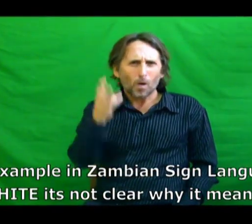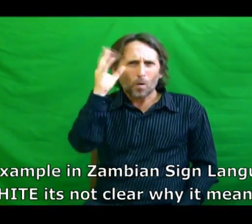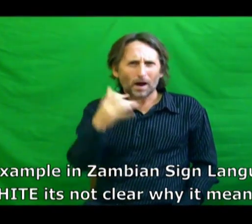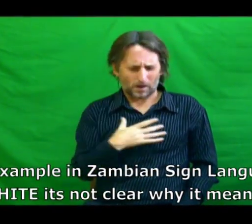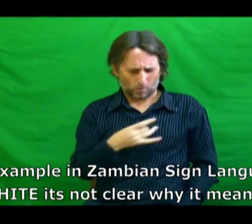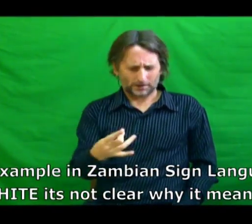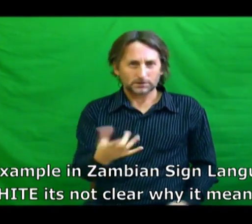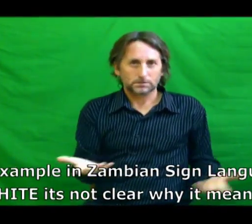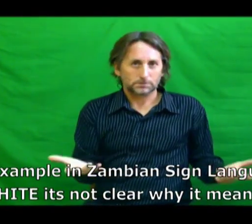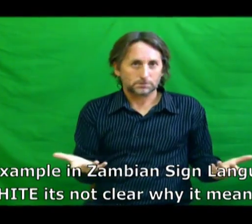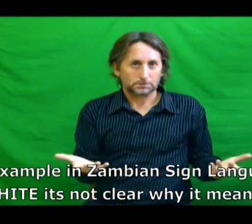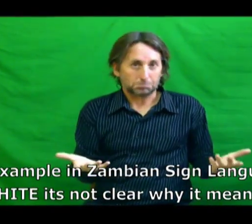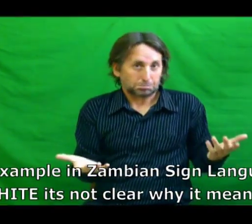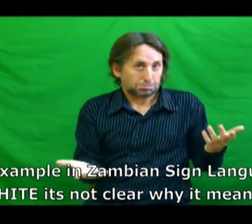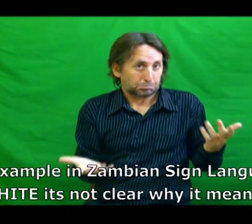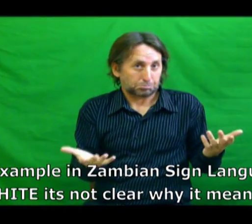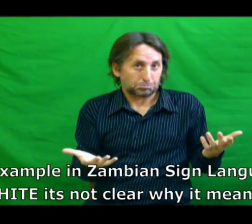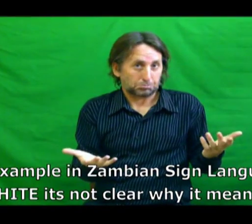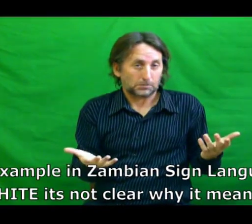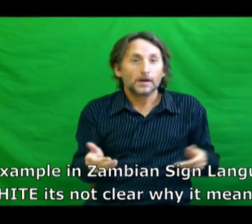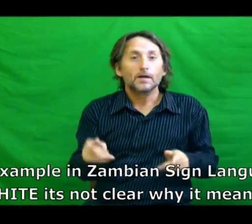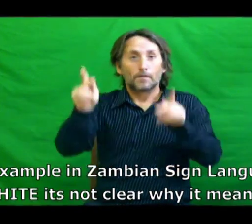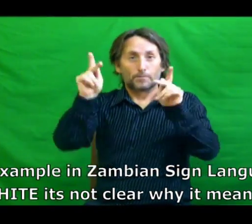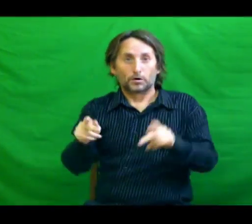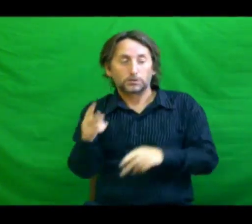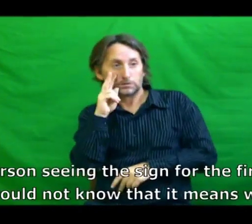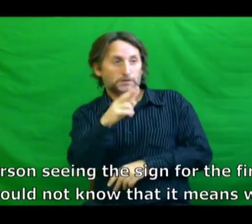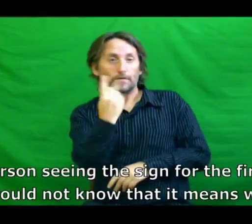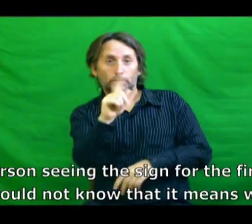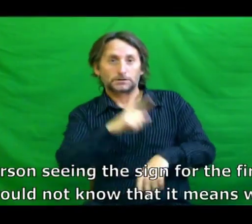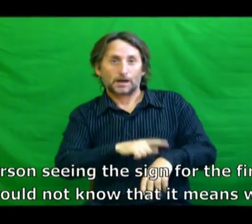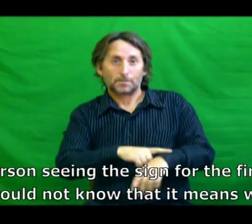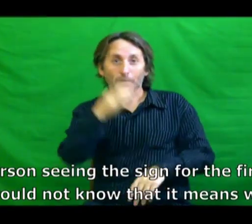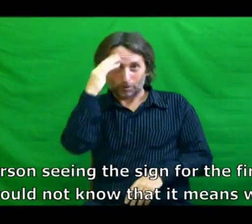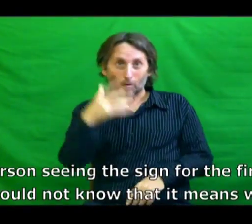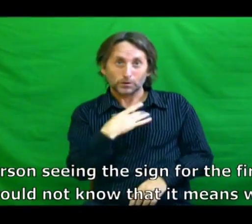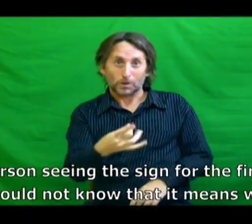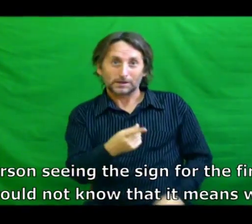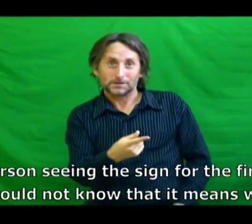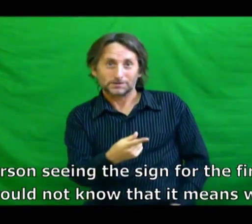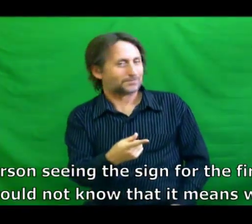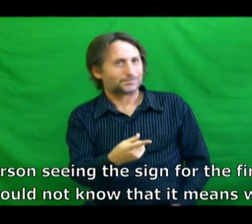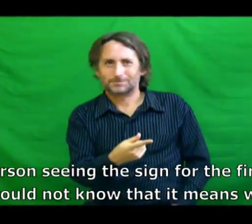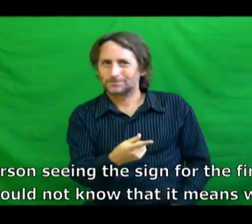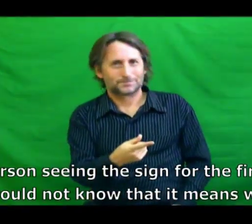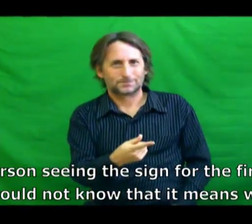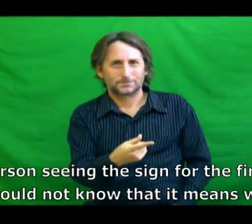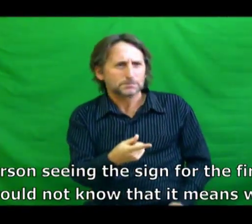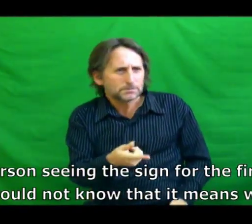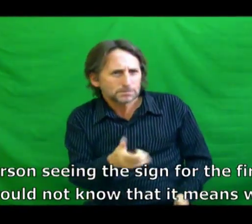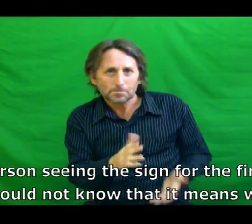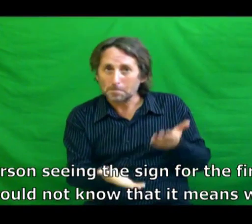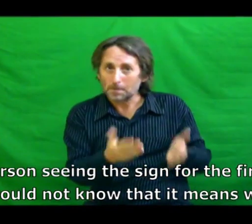it's not clear why it means white. A person seeing the sign for the first time would not know what